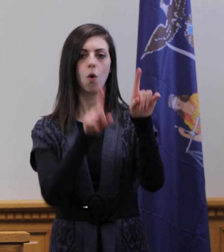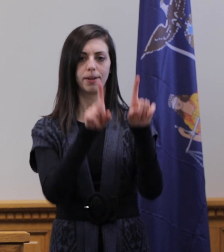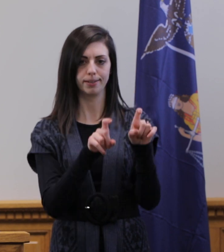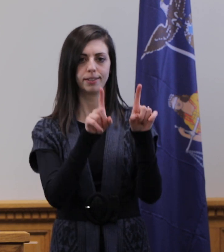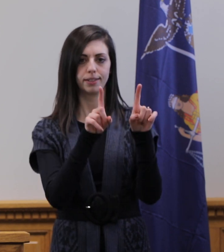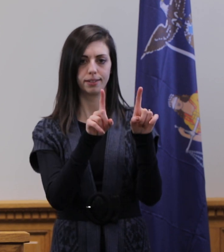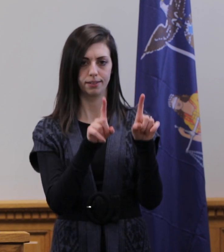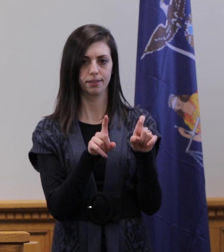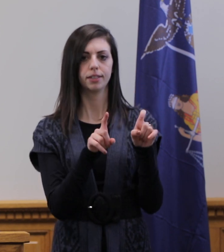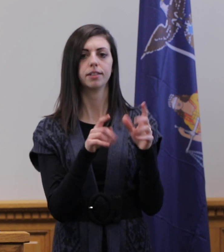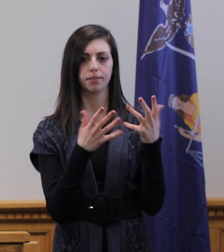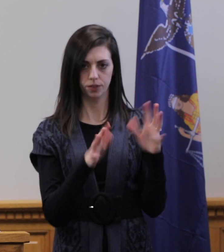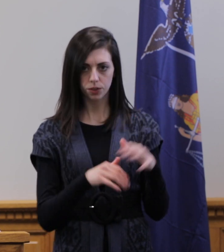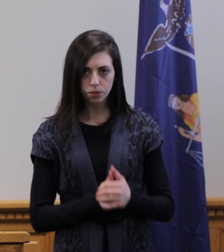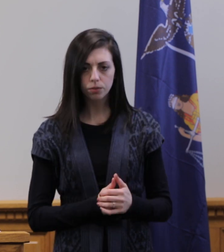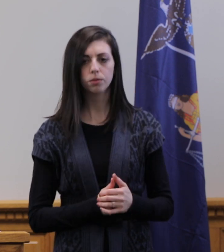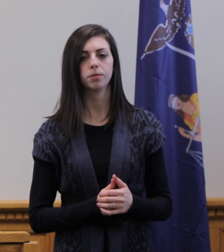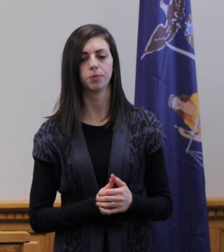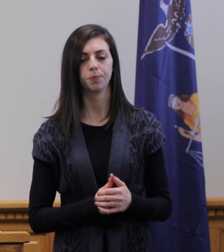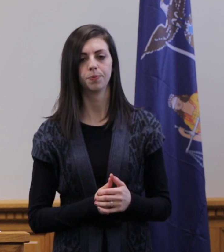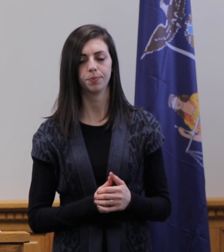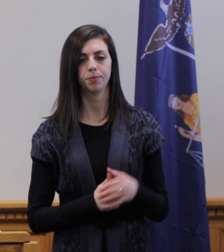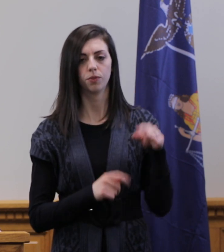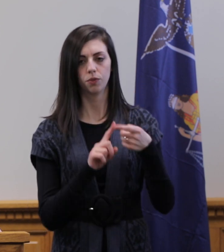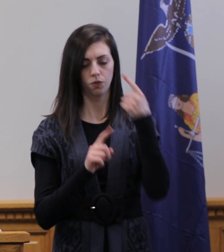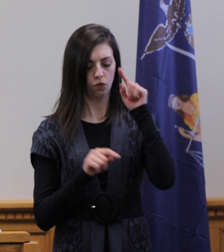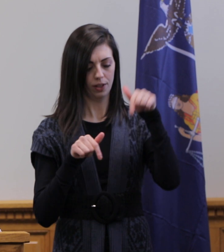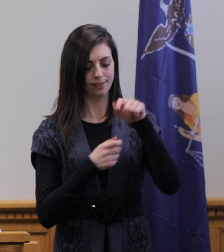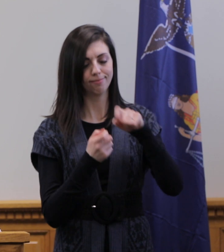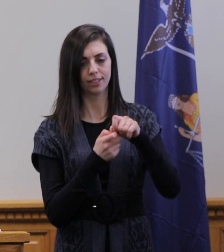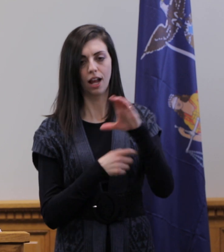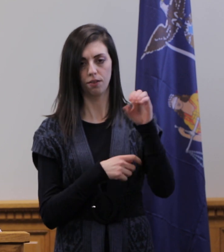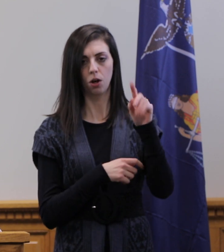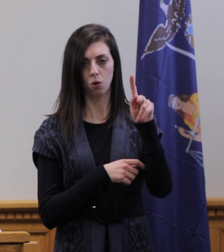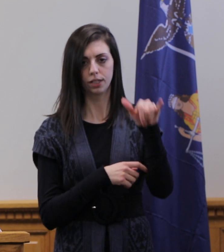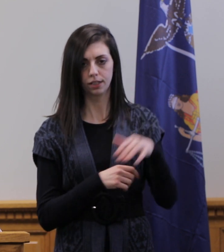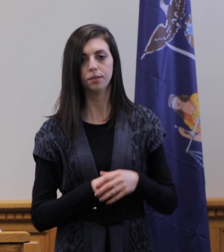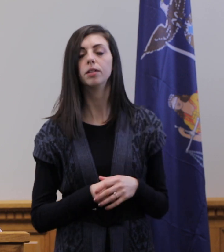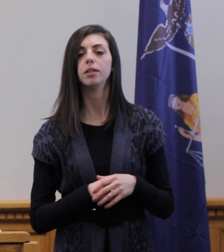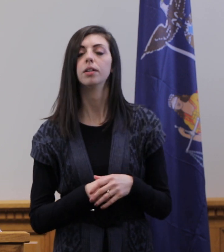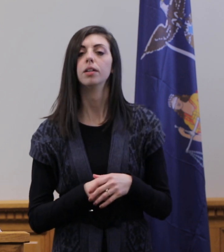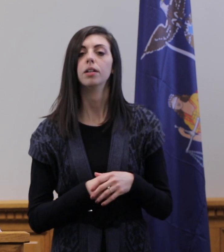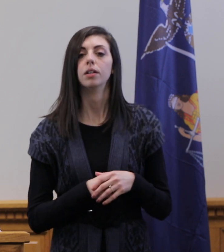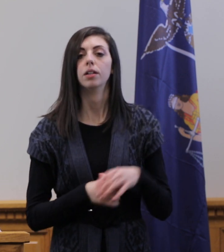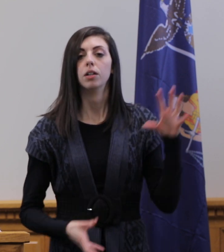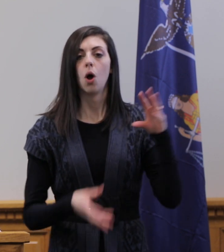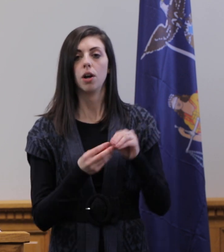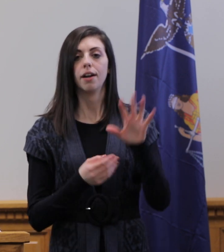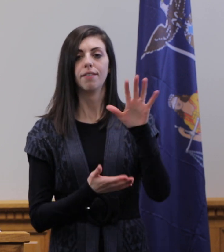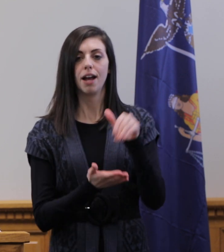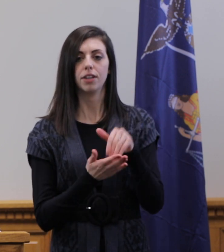122,854 tests completed in Oswego County. We've had a total of